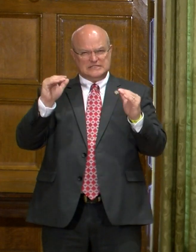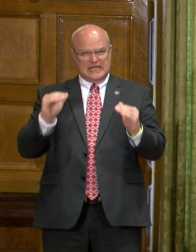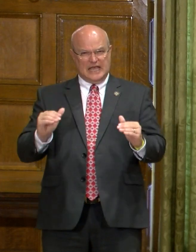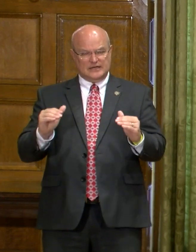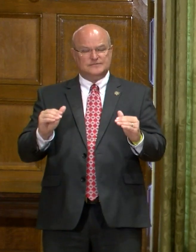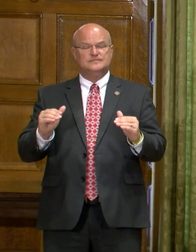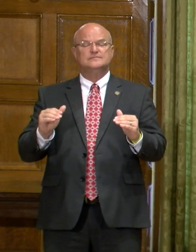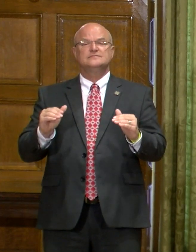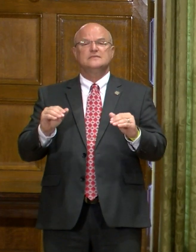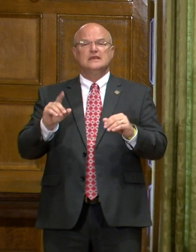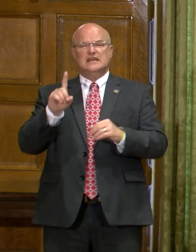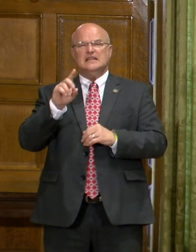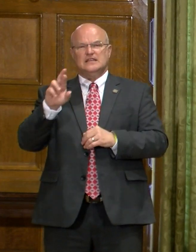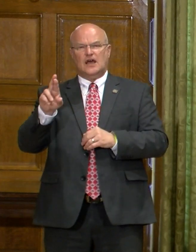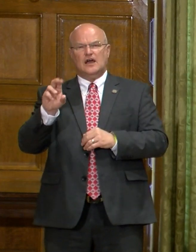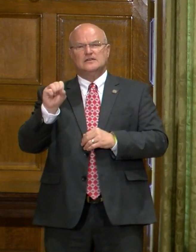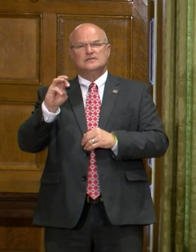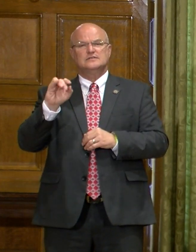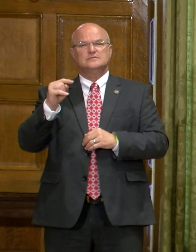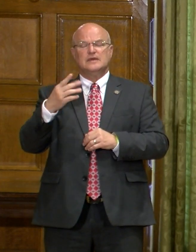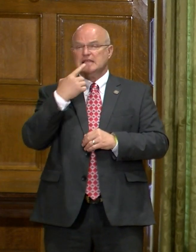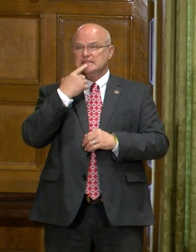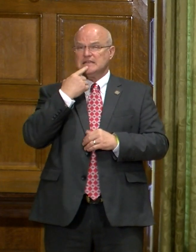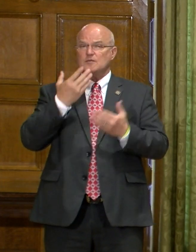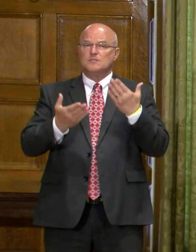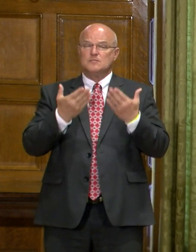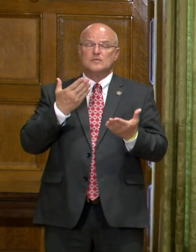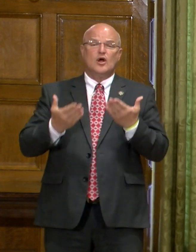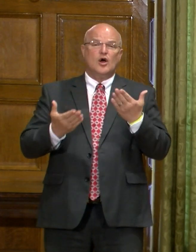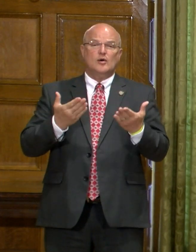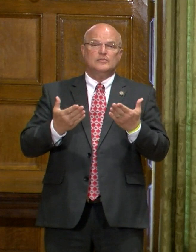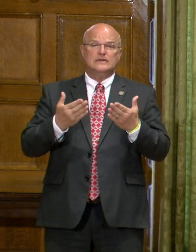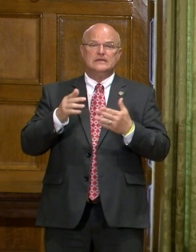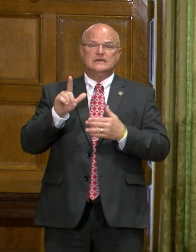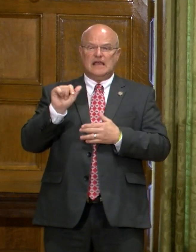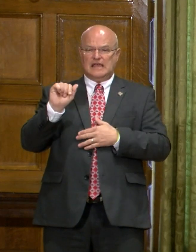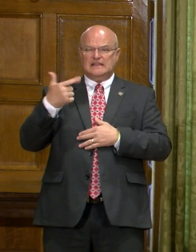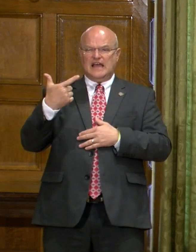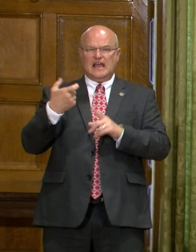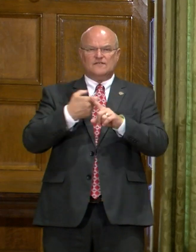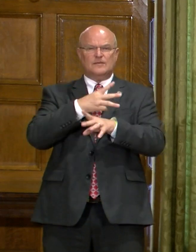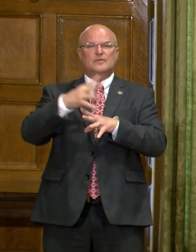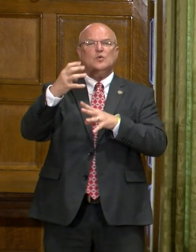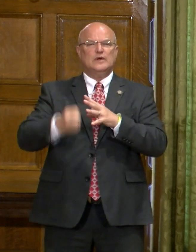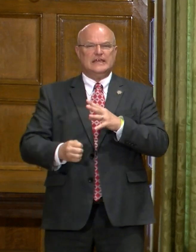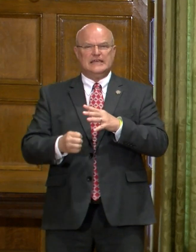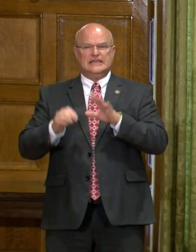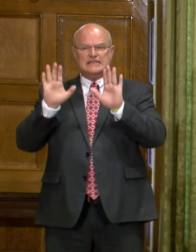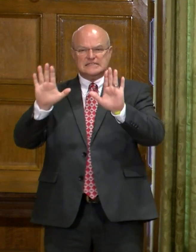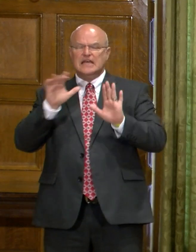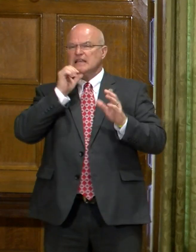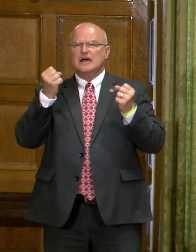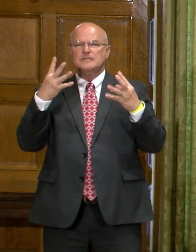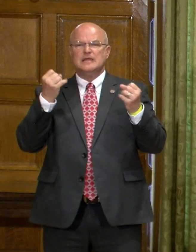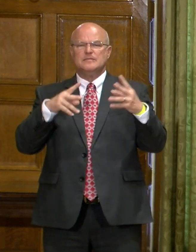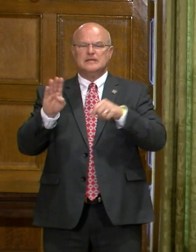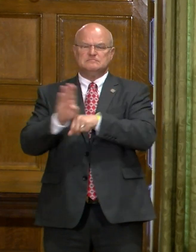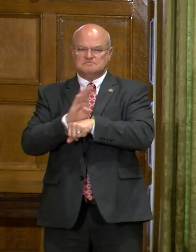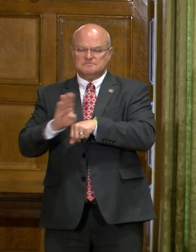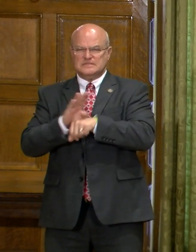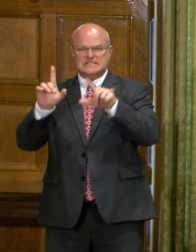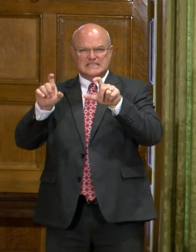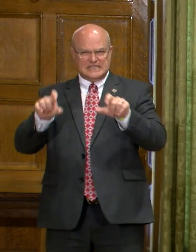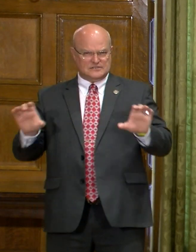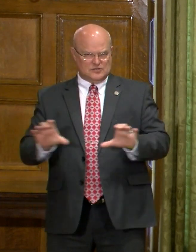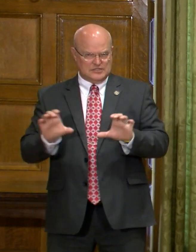down. Dr. Smith is indicating this is probably just a lag from over the weekend and Sunday. Not very many of the commercial tests